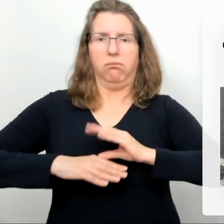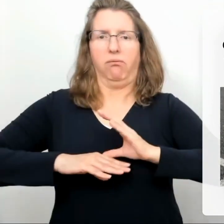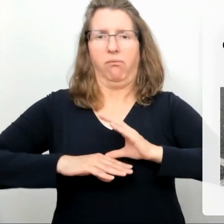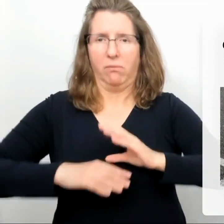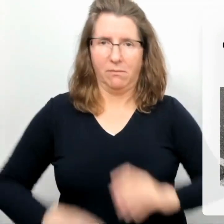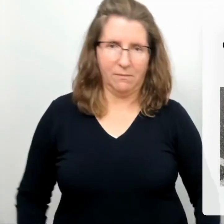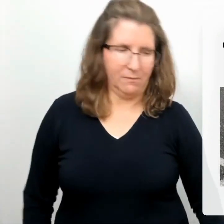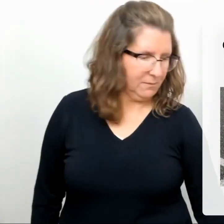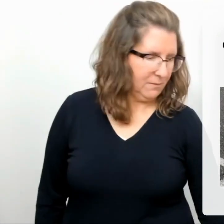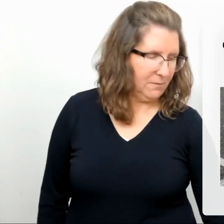self-esteem.